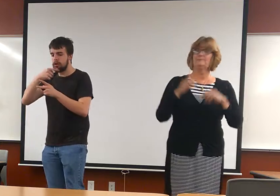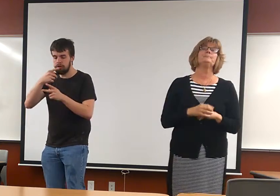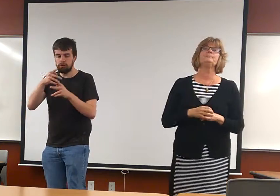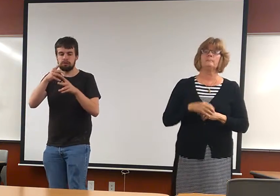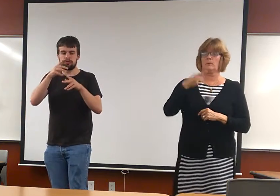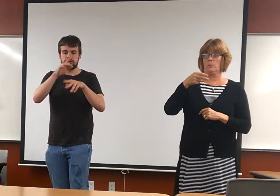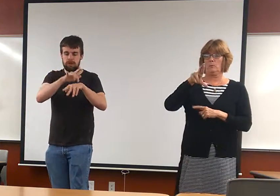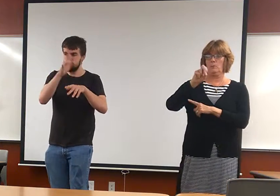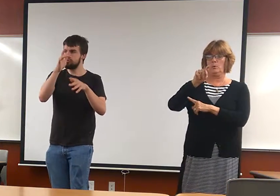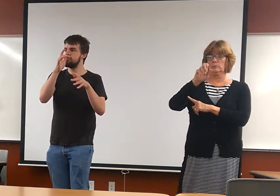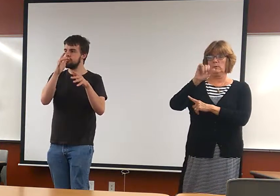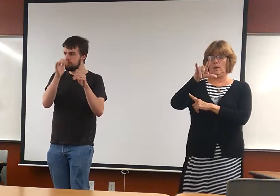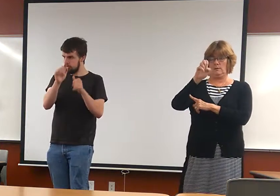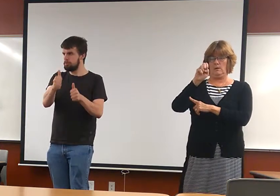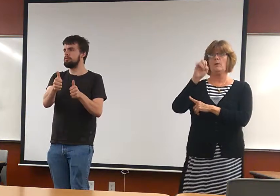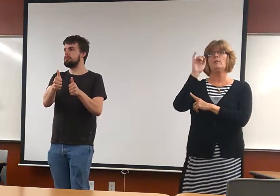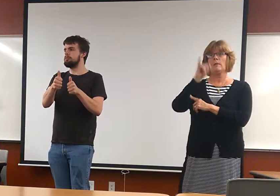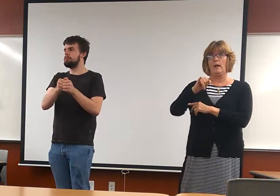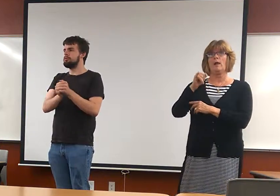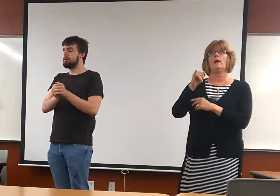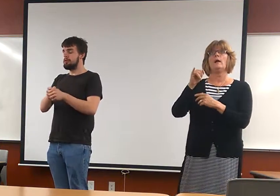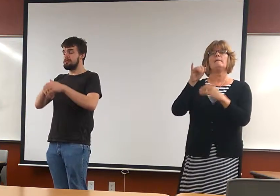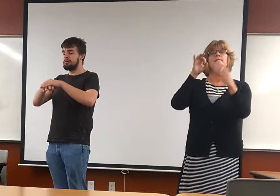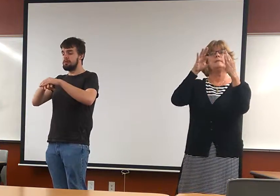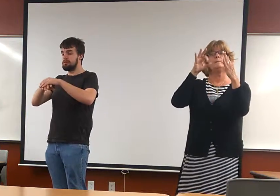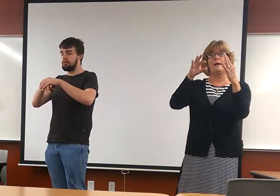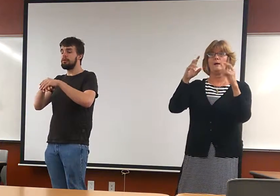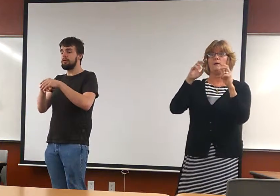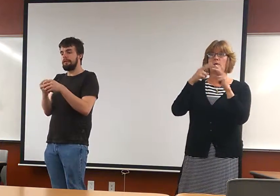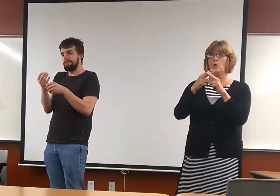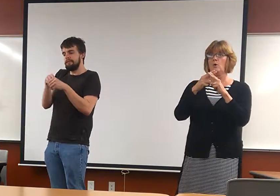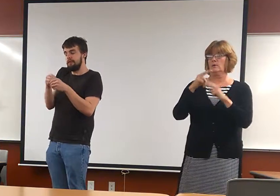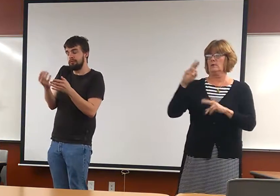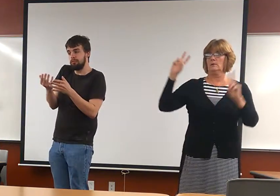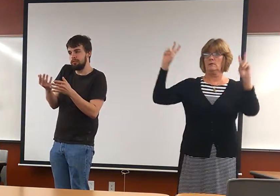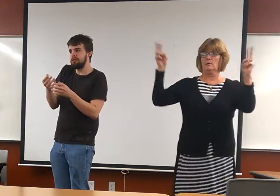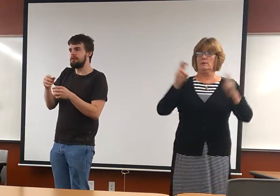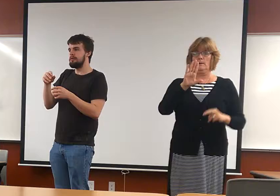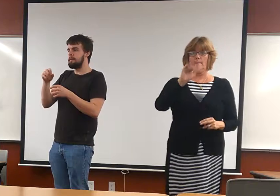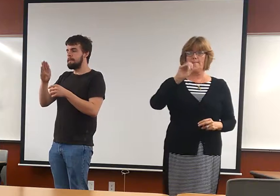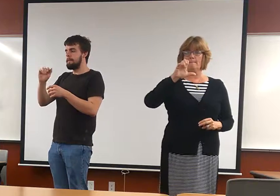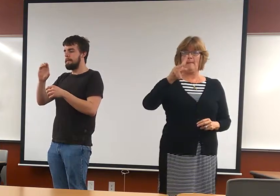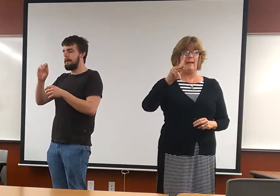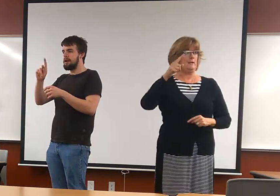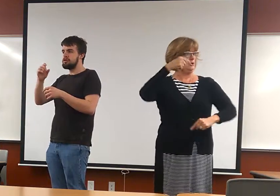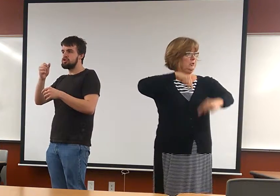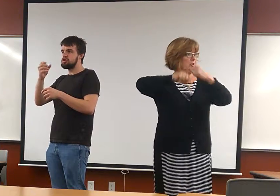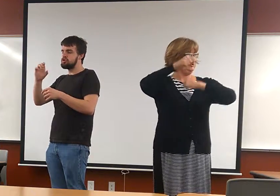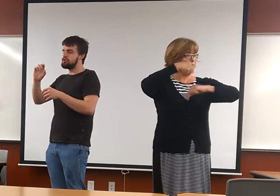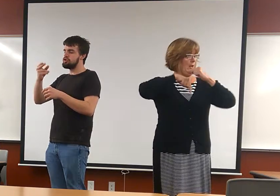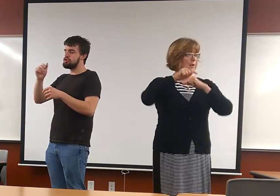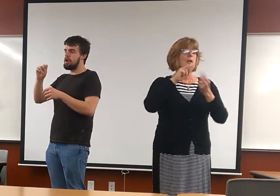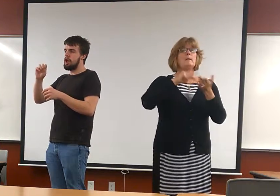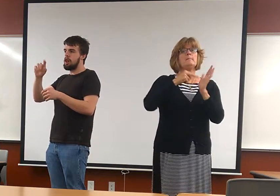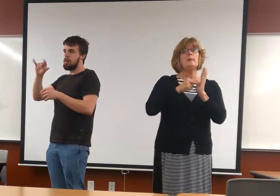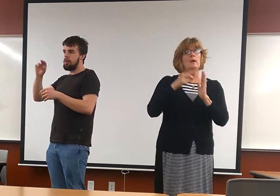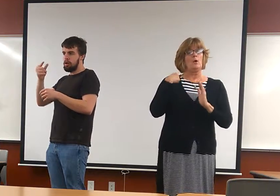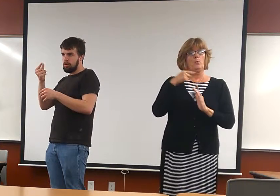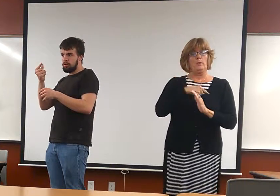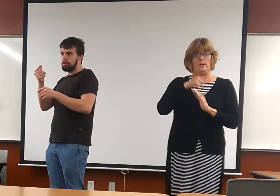Pro-tactile involves a system of feedback cues called back-channeling that provides the communicators with information about each other,